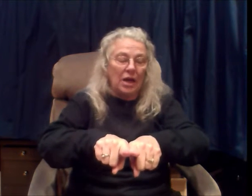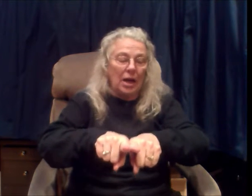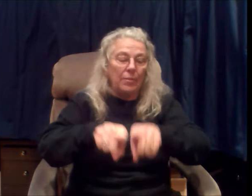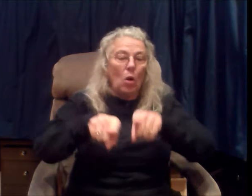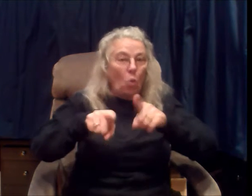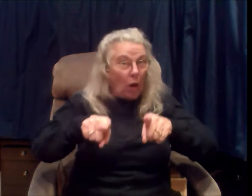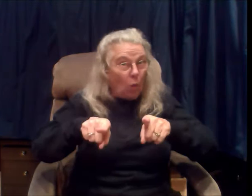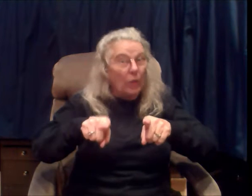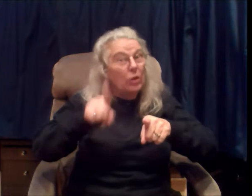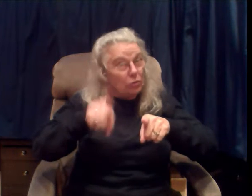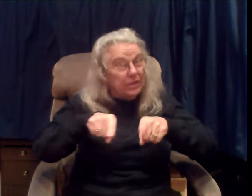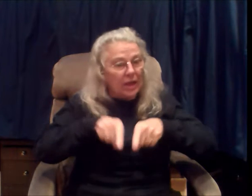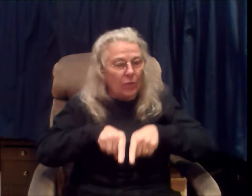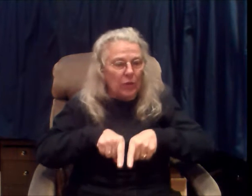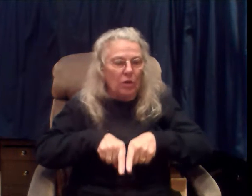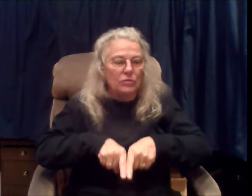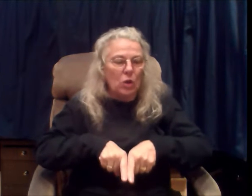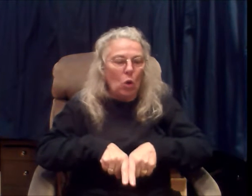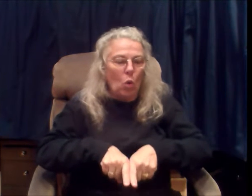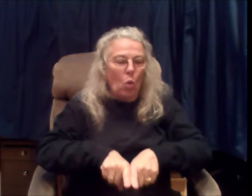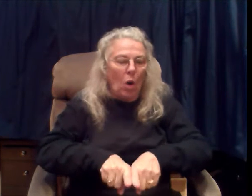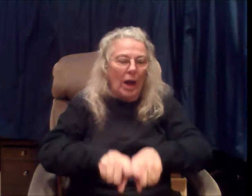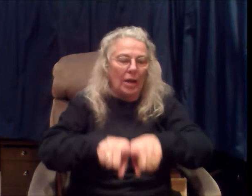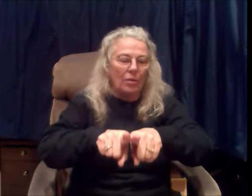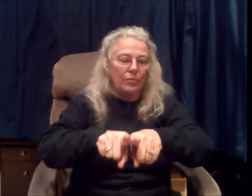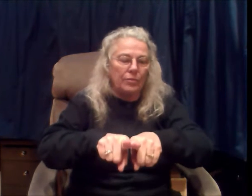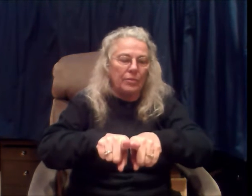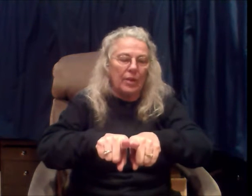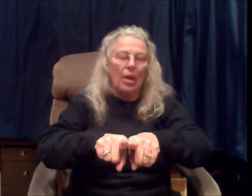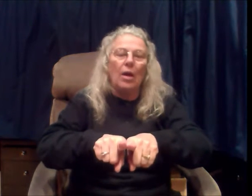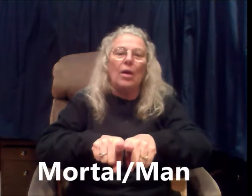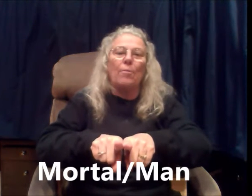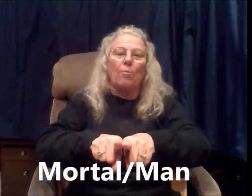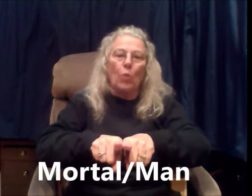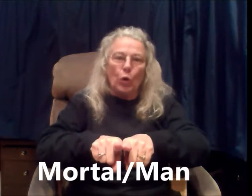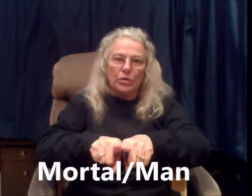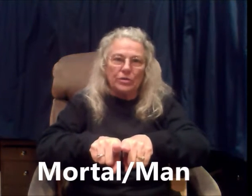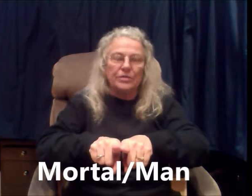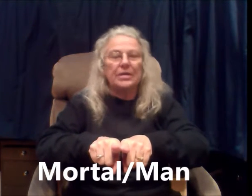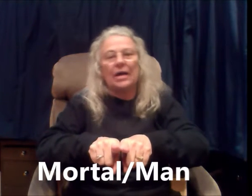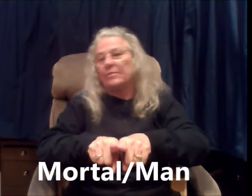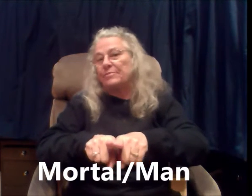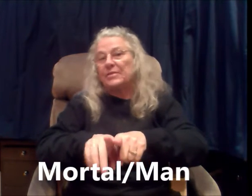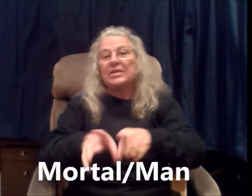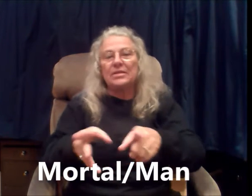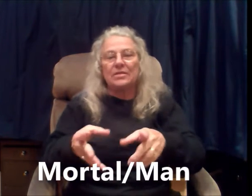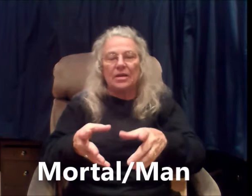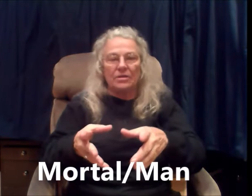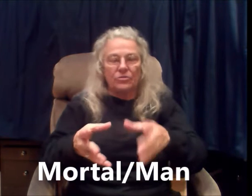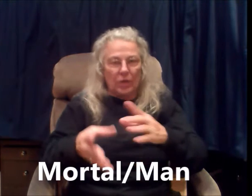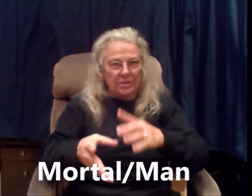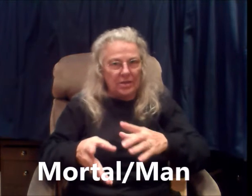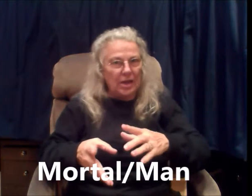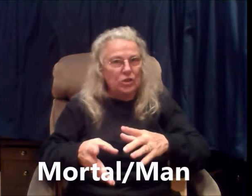time. While one goes, the other one goes. While. Mortals. Now, this is a